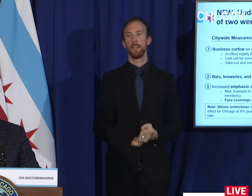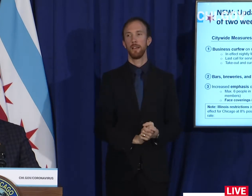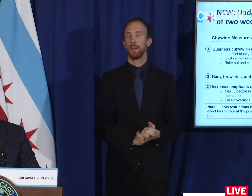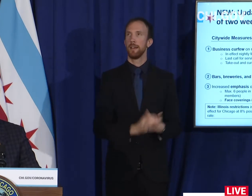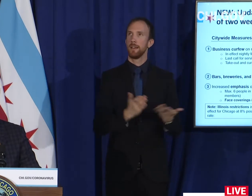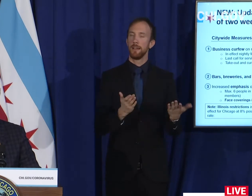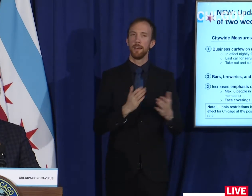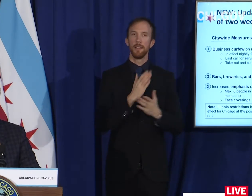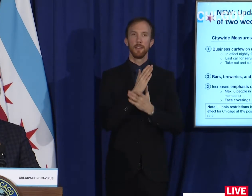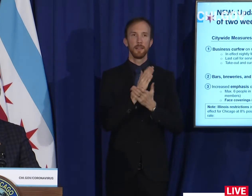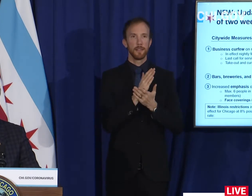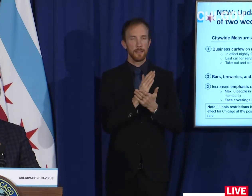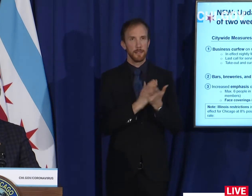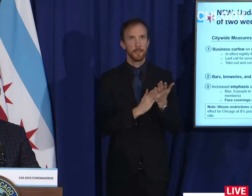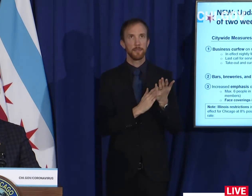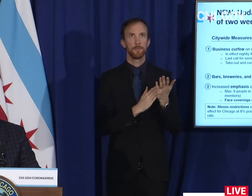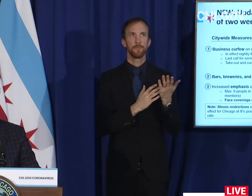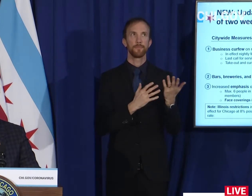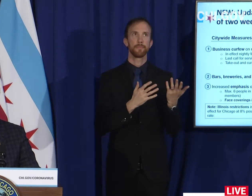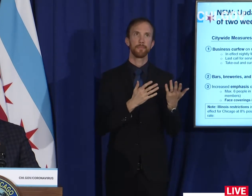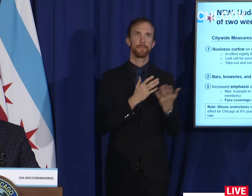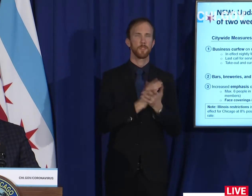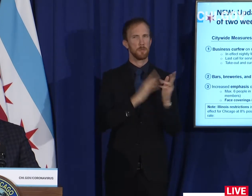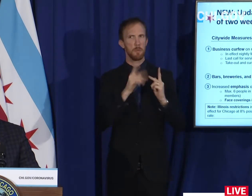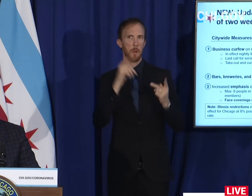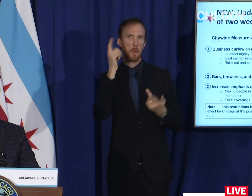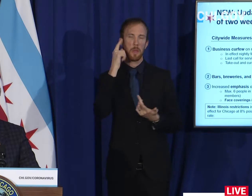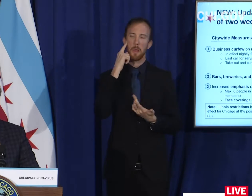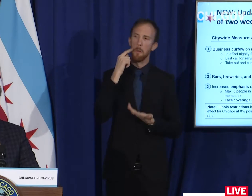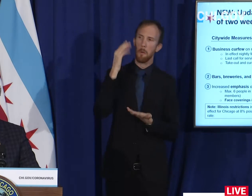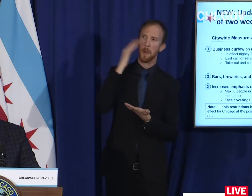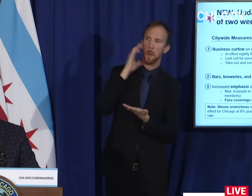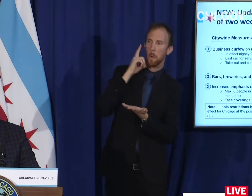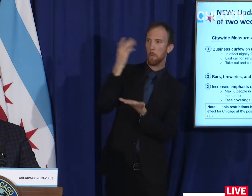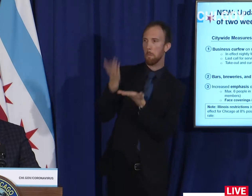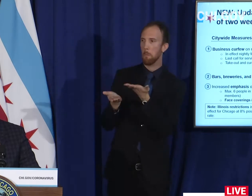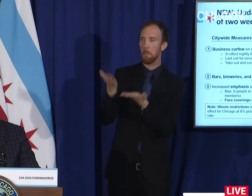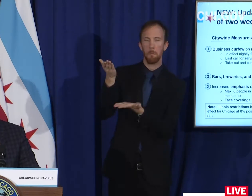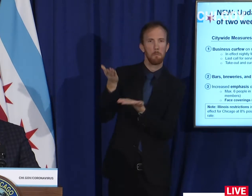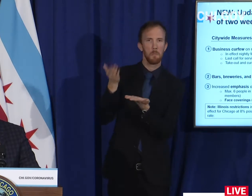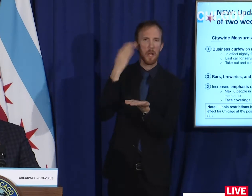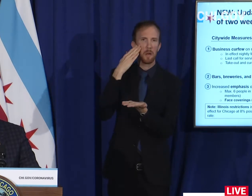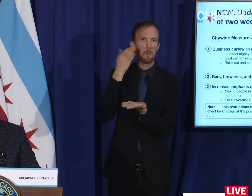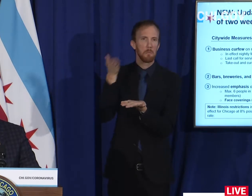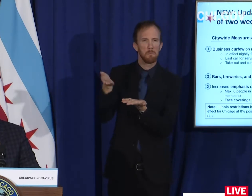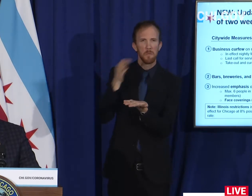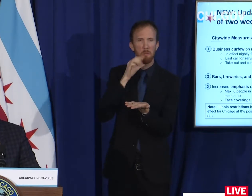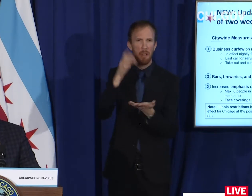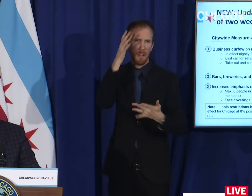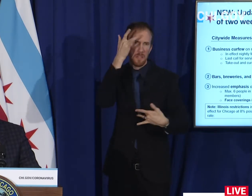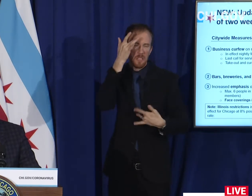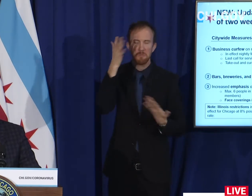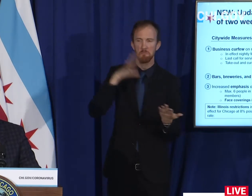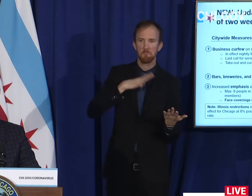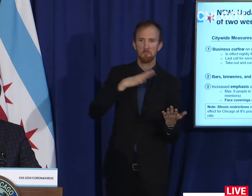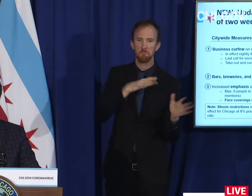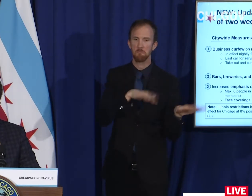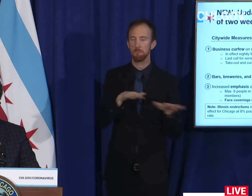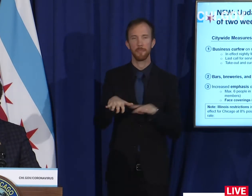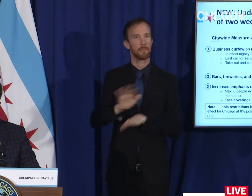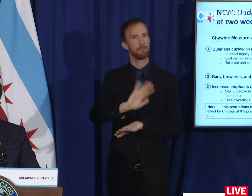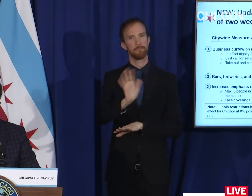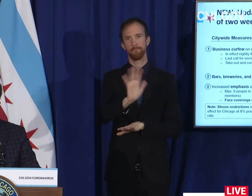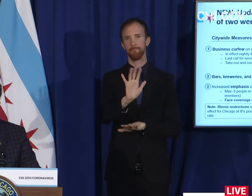misplaced sense that that those you know don't have it. That's wrong. Some of it is